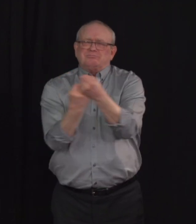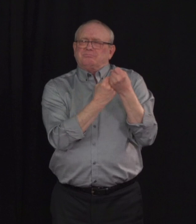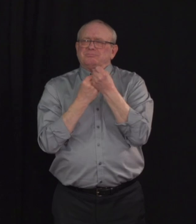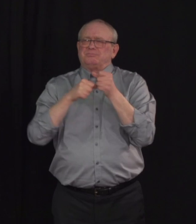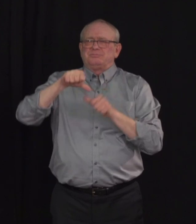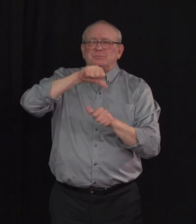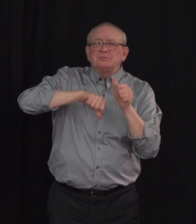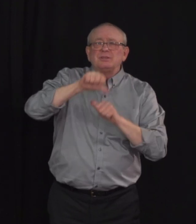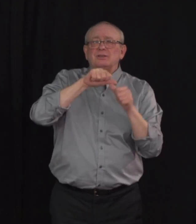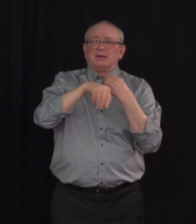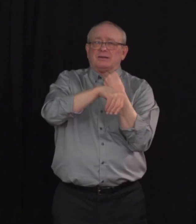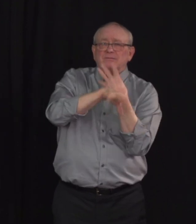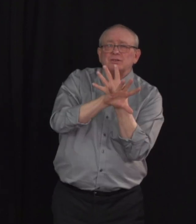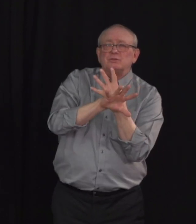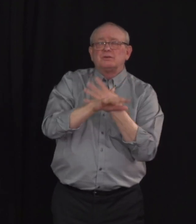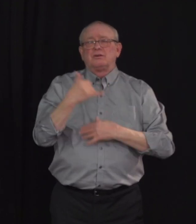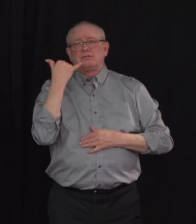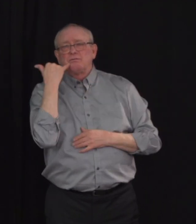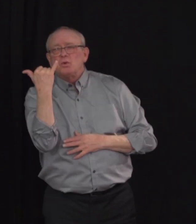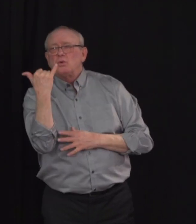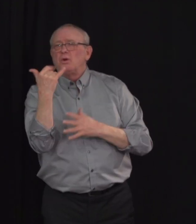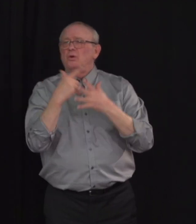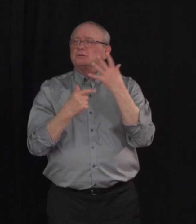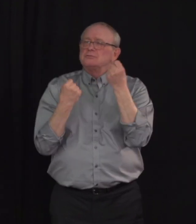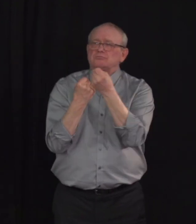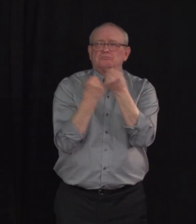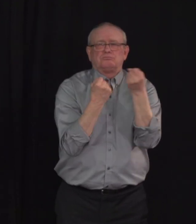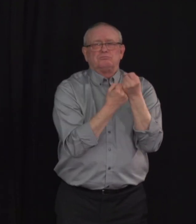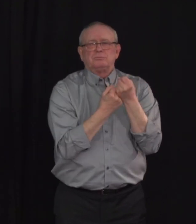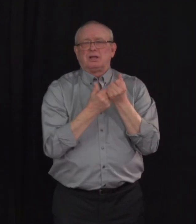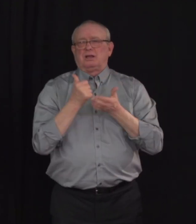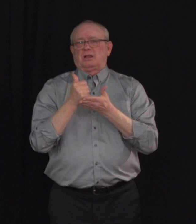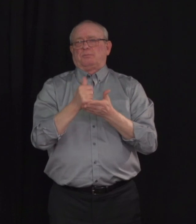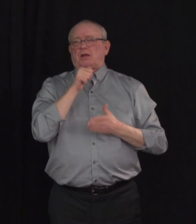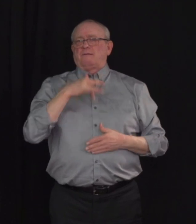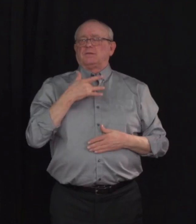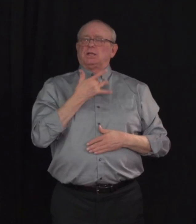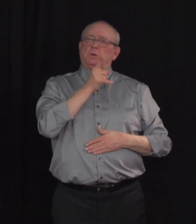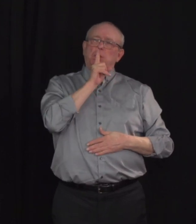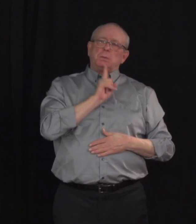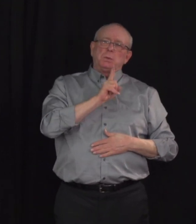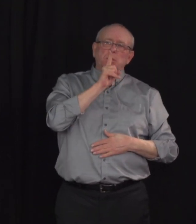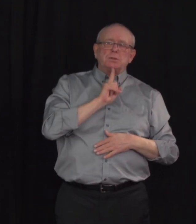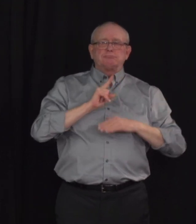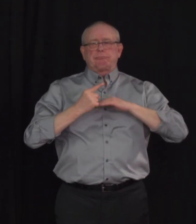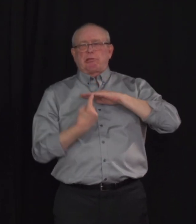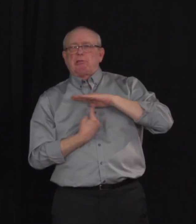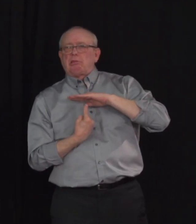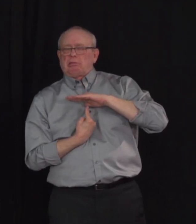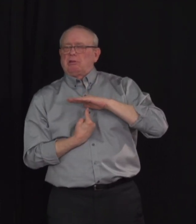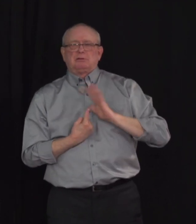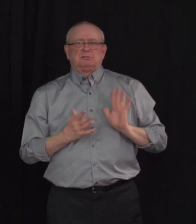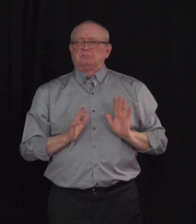you and your loved ones feel less lonely or isolated. Each of us can also play a key role in supporting our family